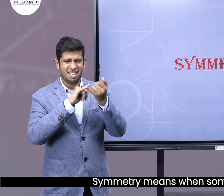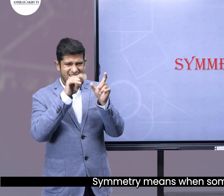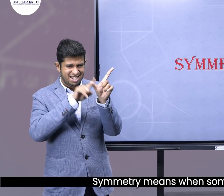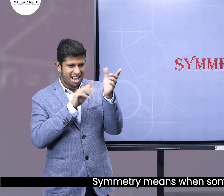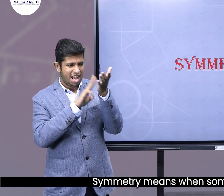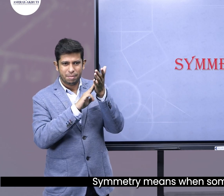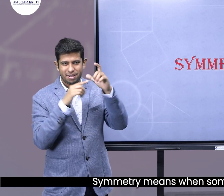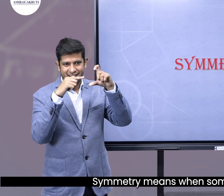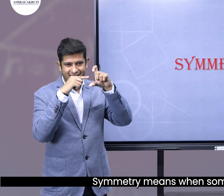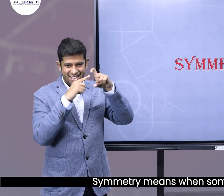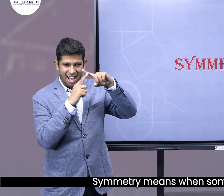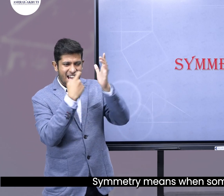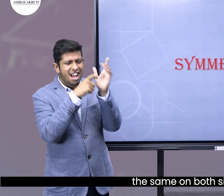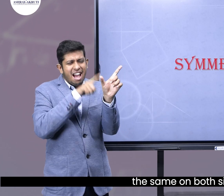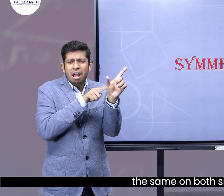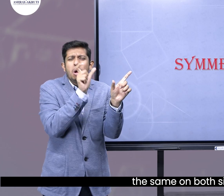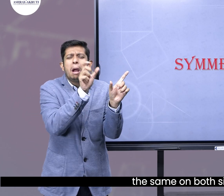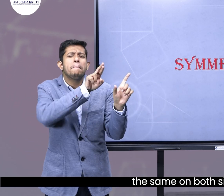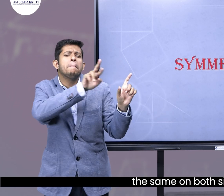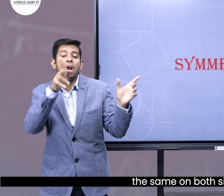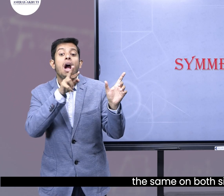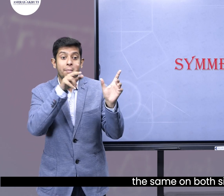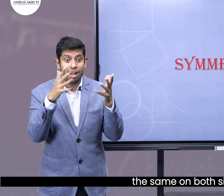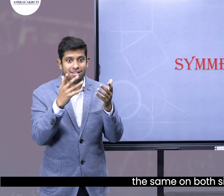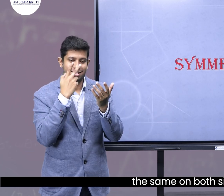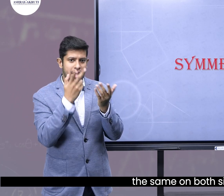Symmetry means when something looks the same on both sides,